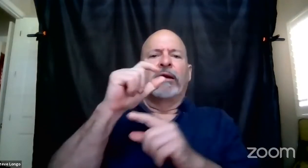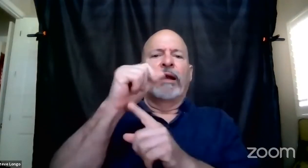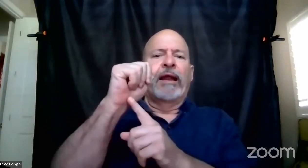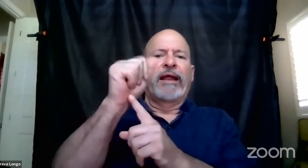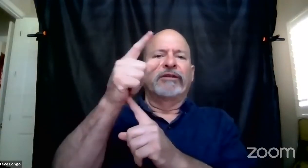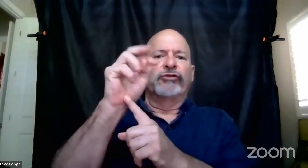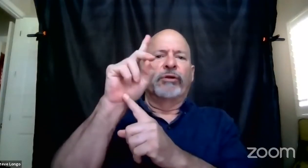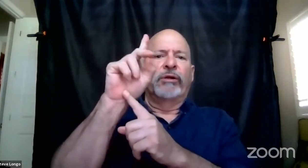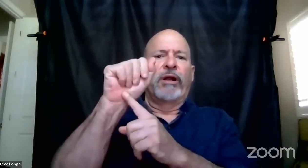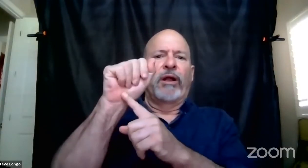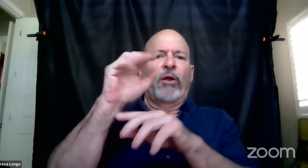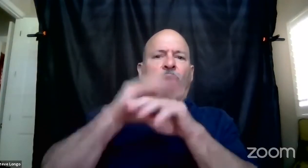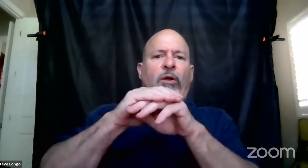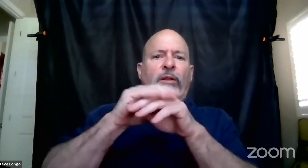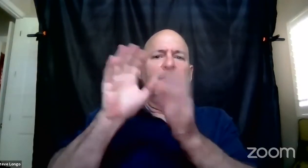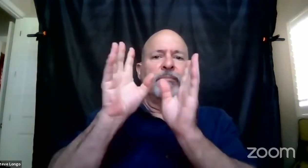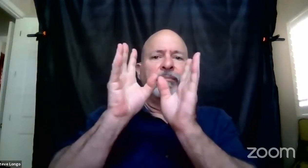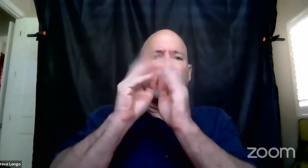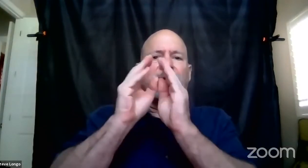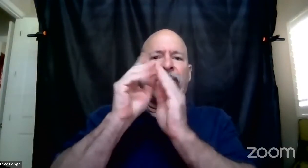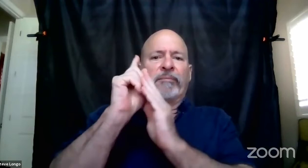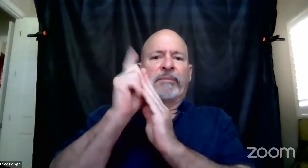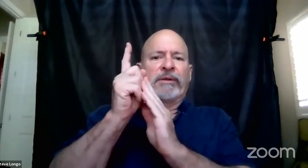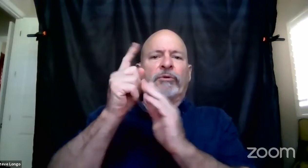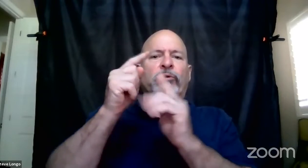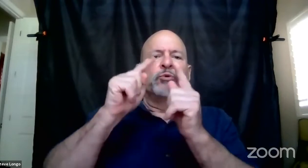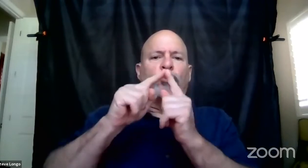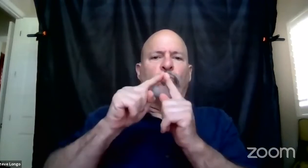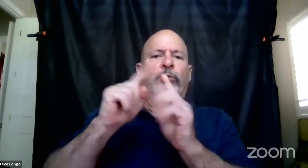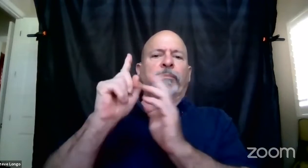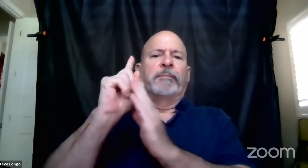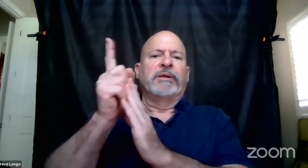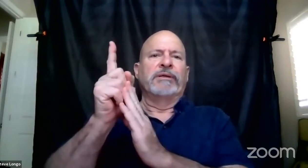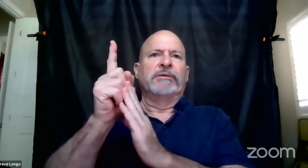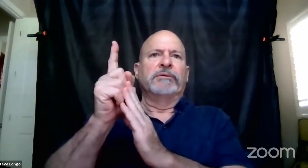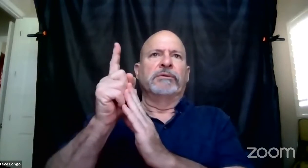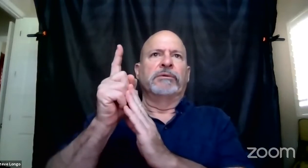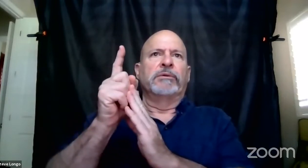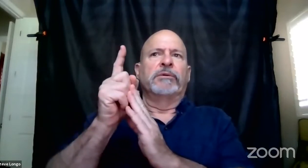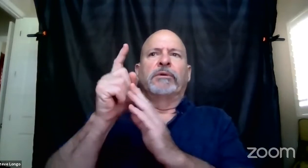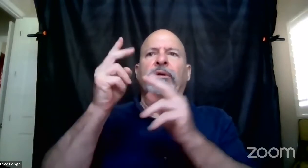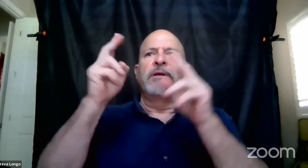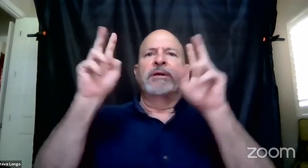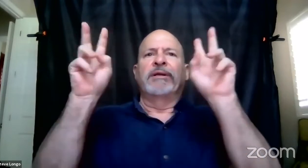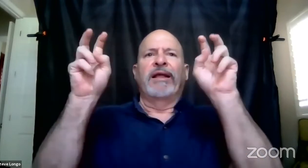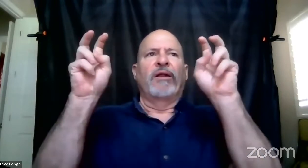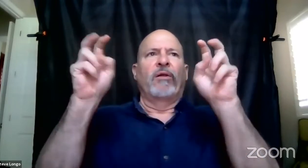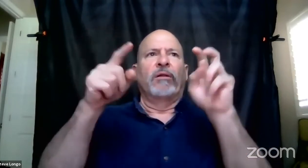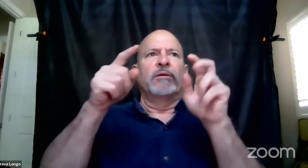I would suggest that we change the item on the meeting minutes just